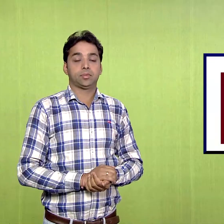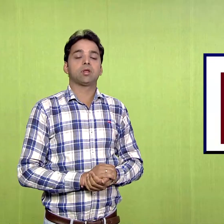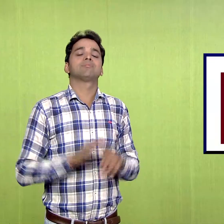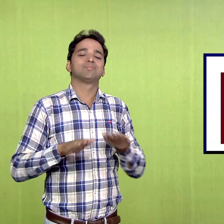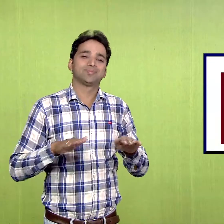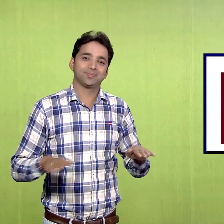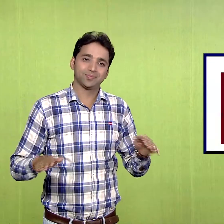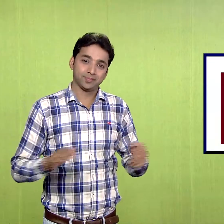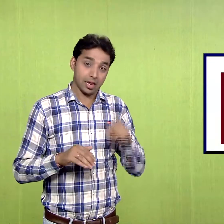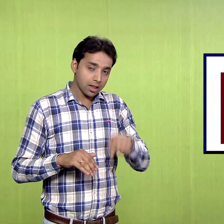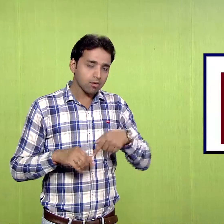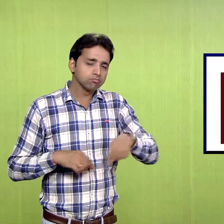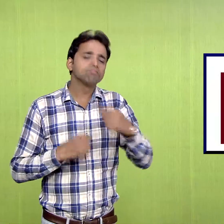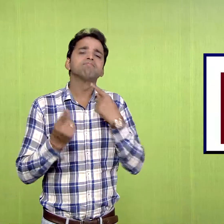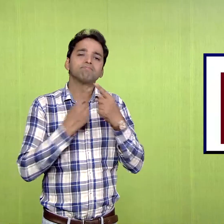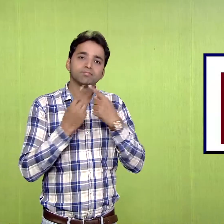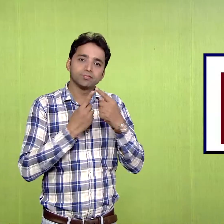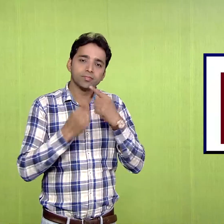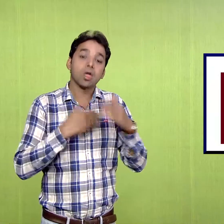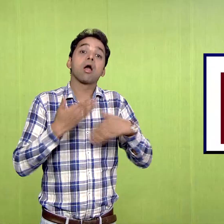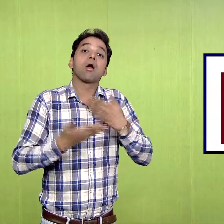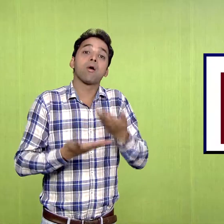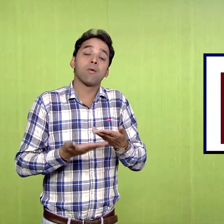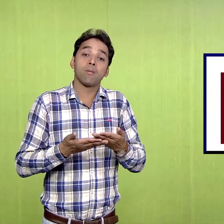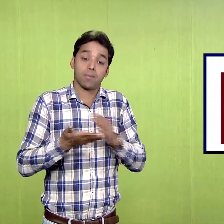Learners, now we will discuss about Harappan art.